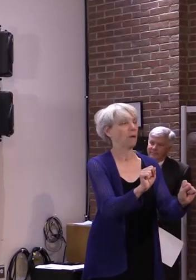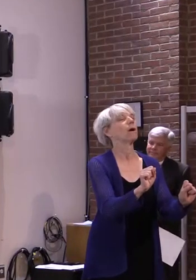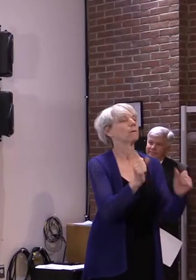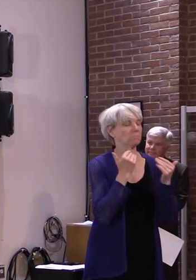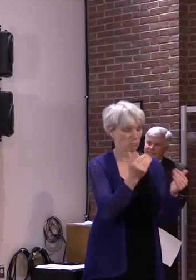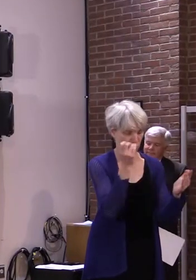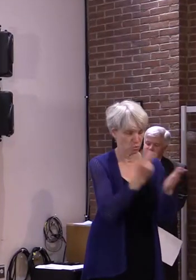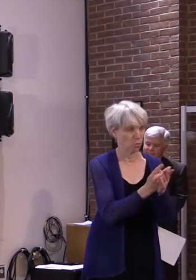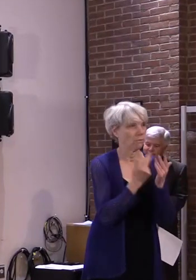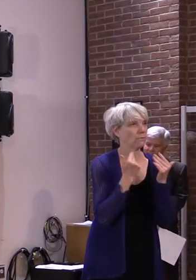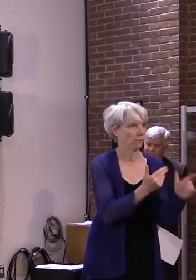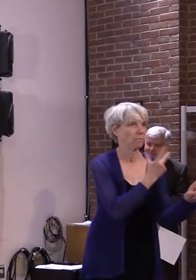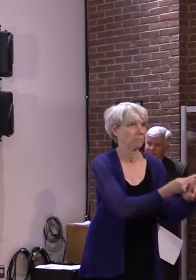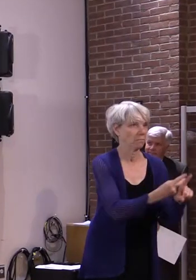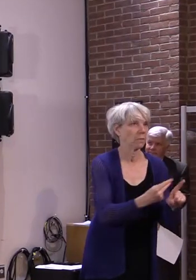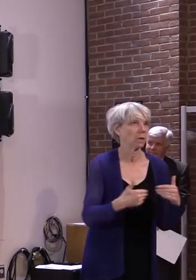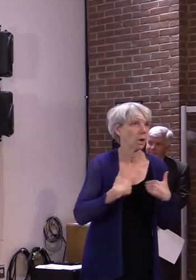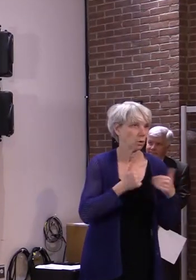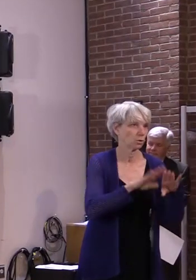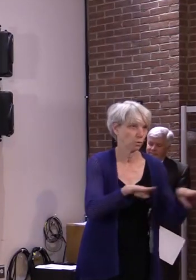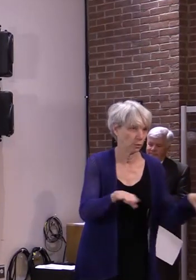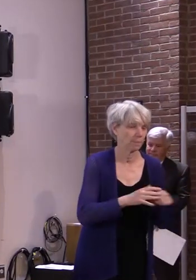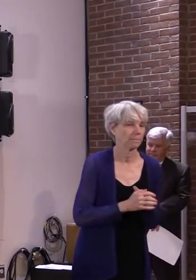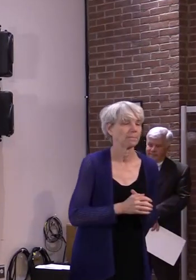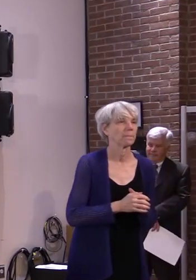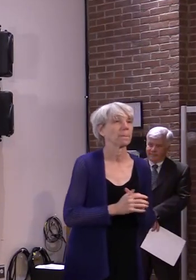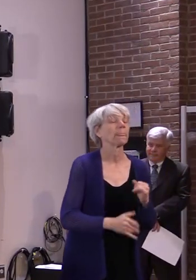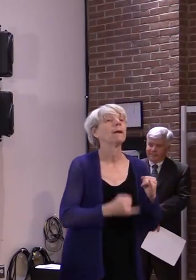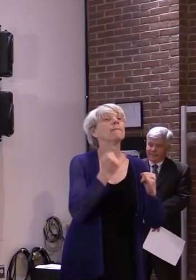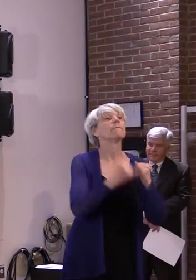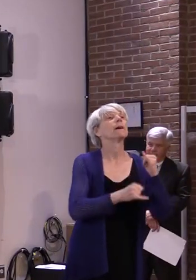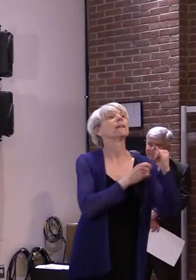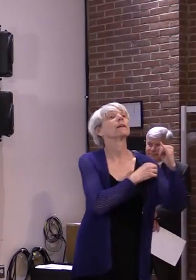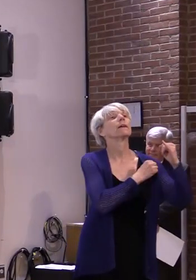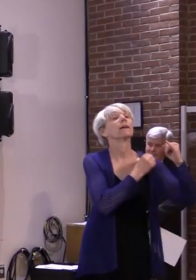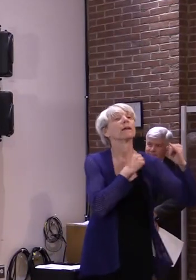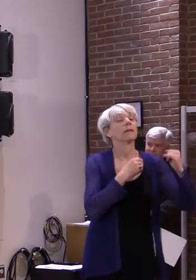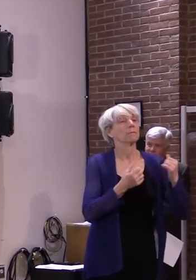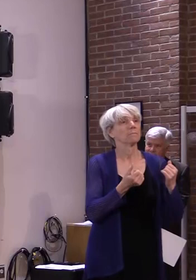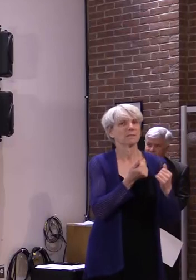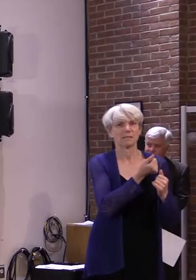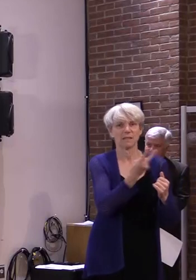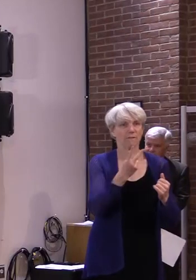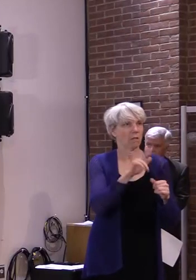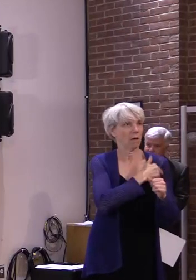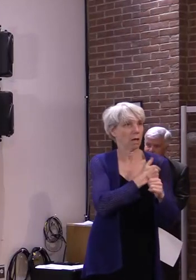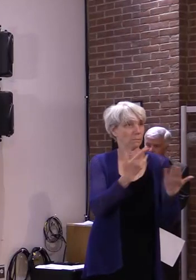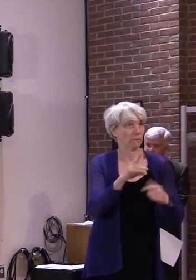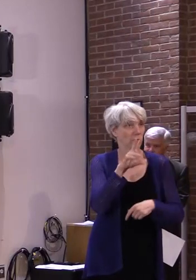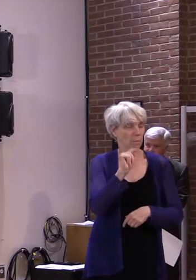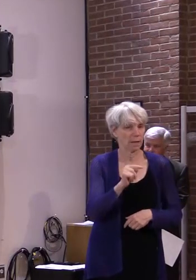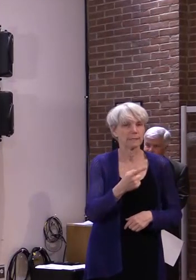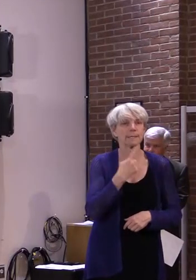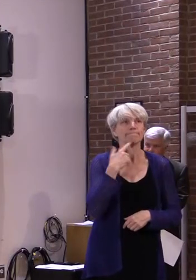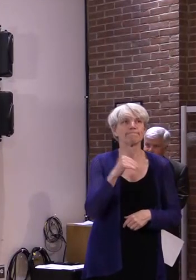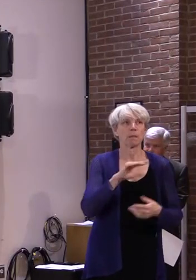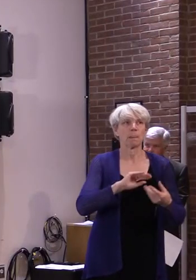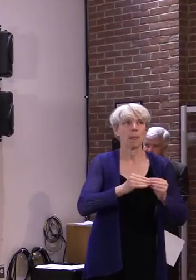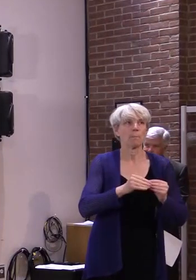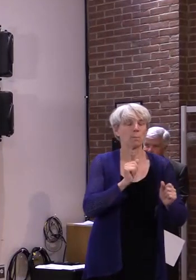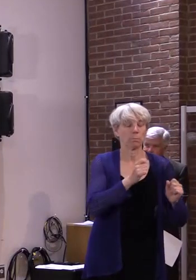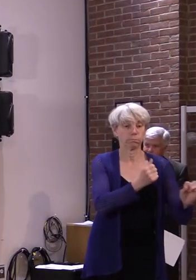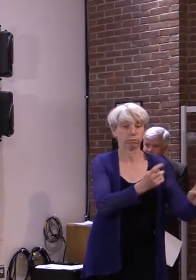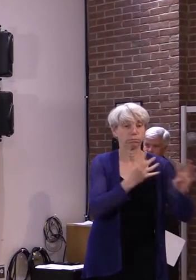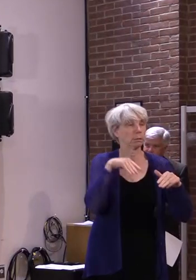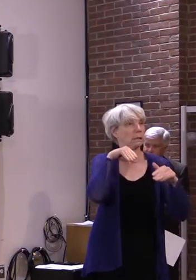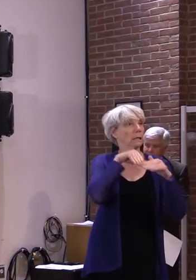finally, I'm hearing from almost half of our hospitals that they are seeing more admissions lately.